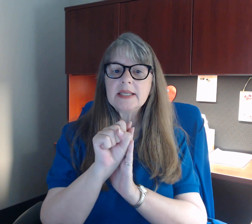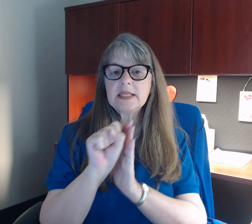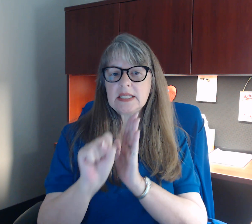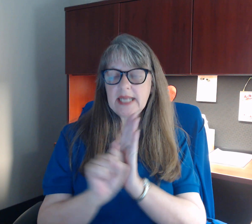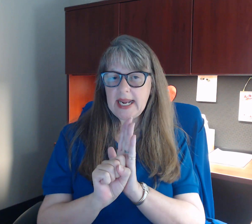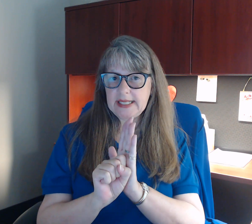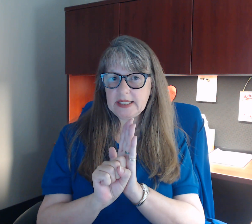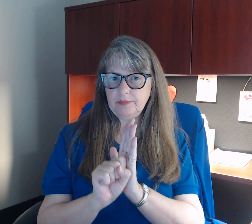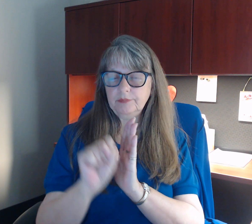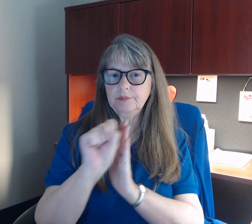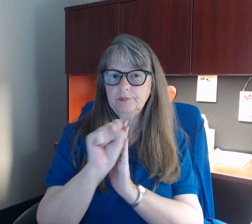State.